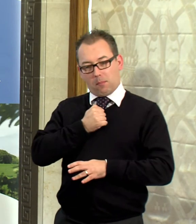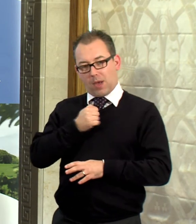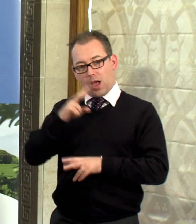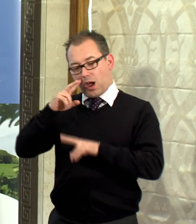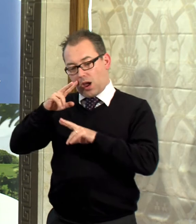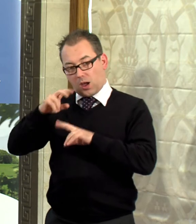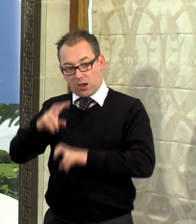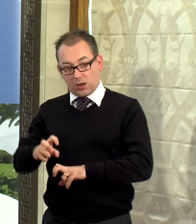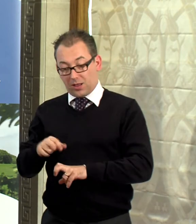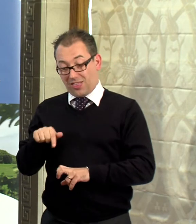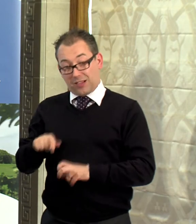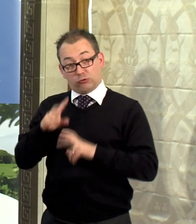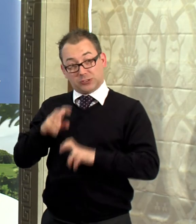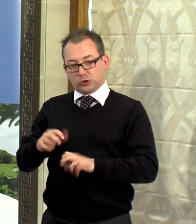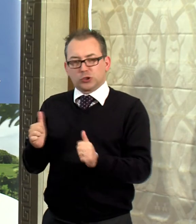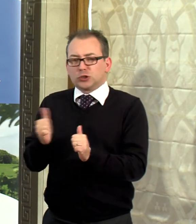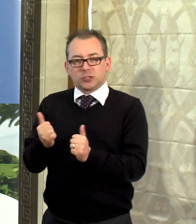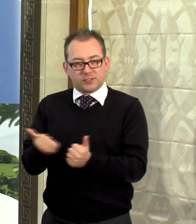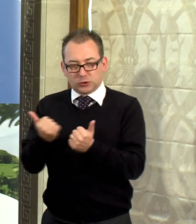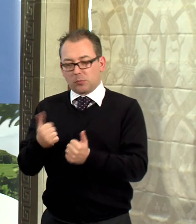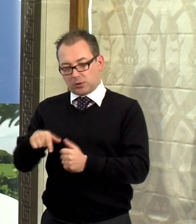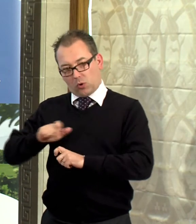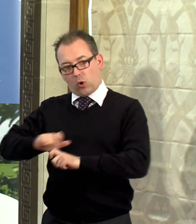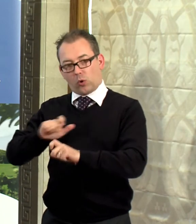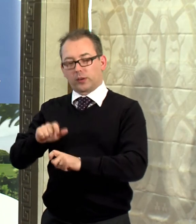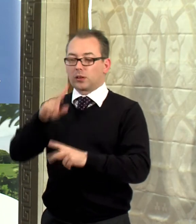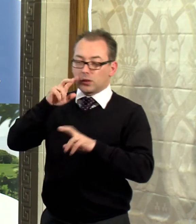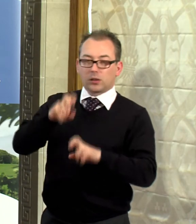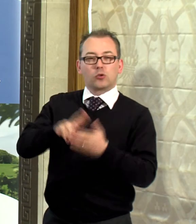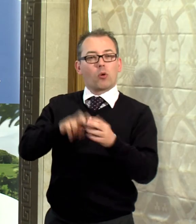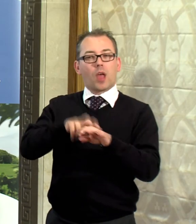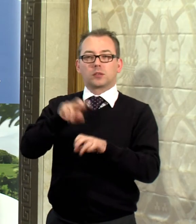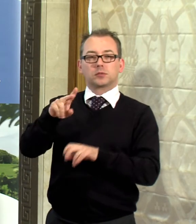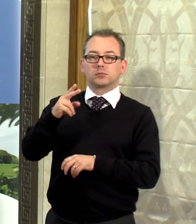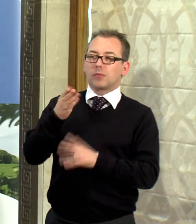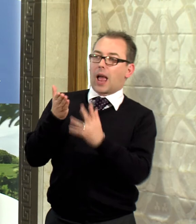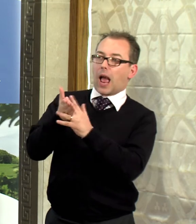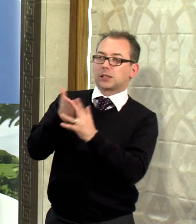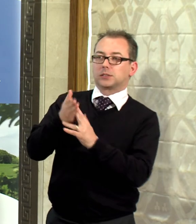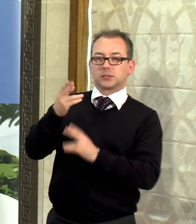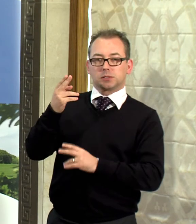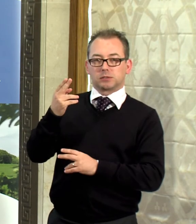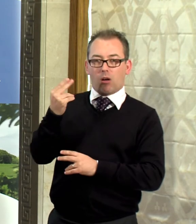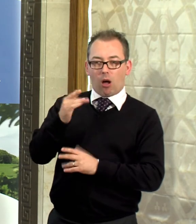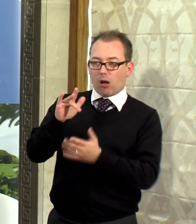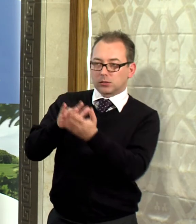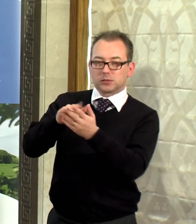ongoing research project investigating arts access in Northern Ireland and Great Britain.